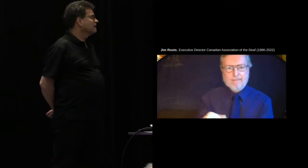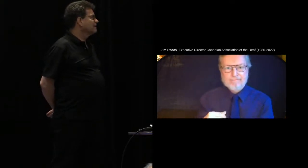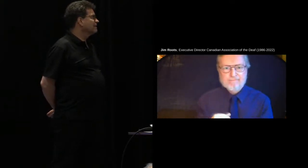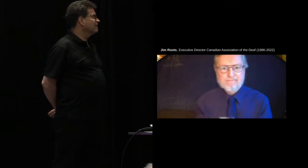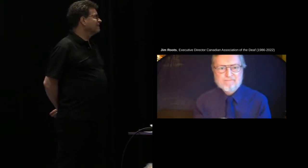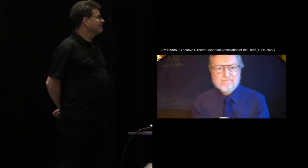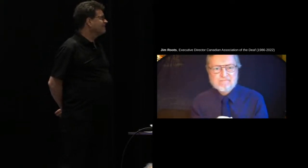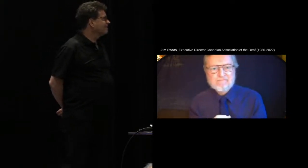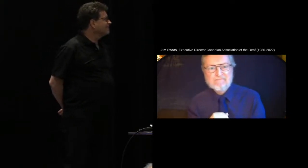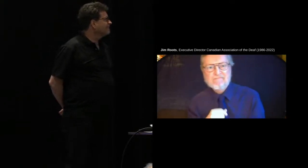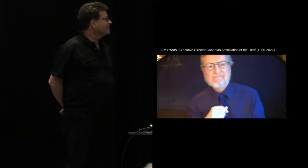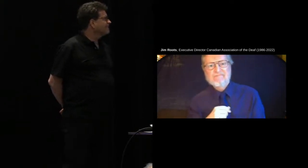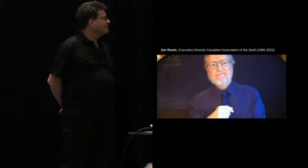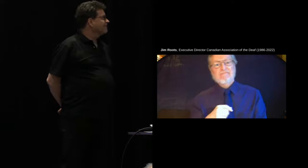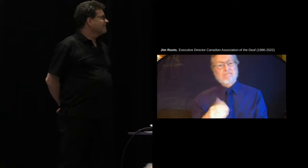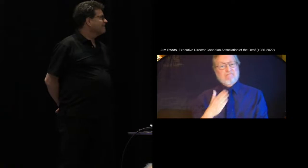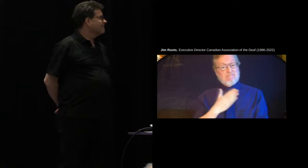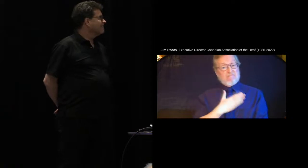again.